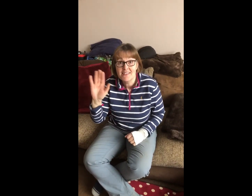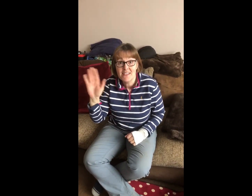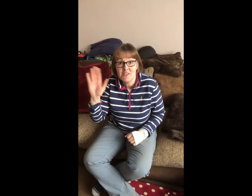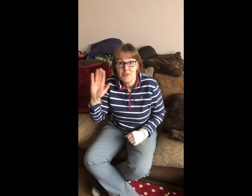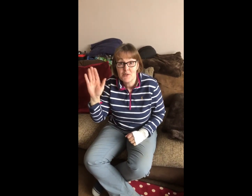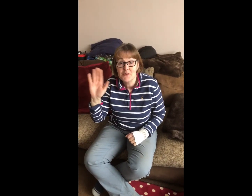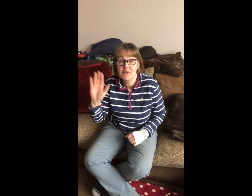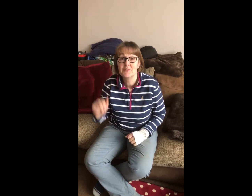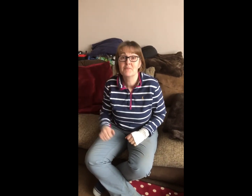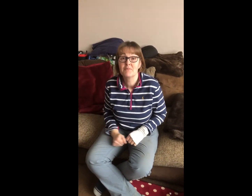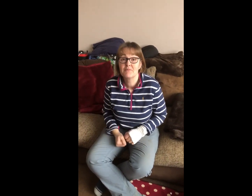you soon.